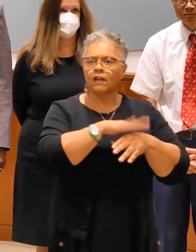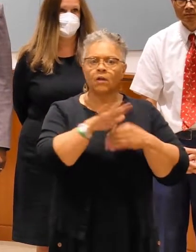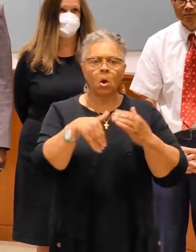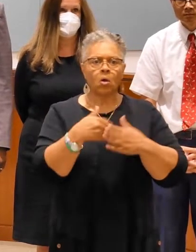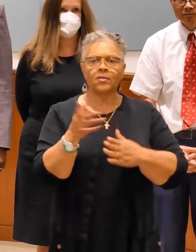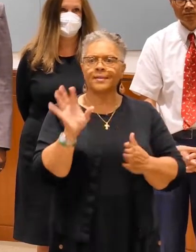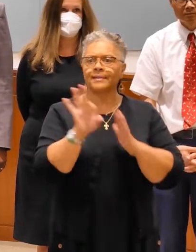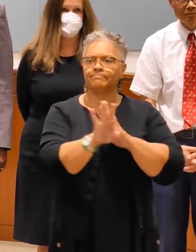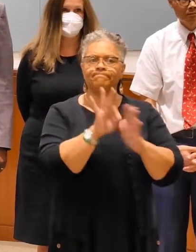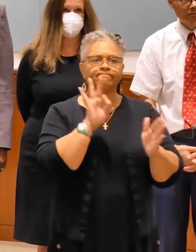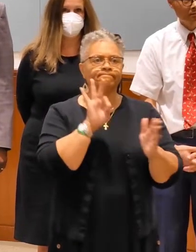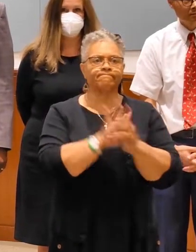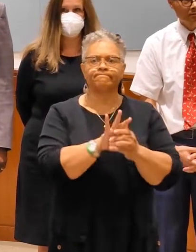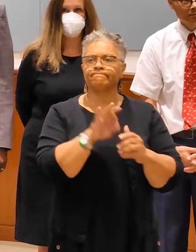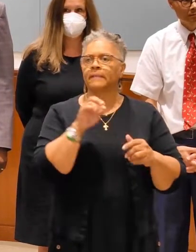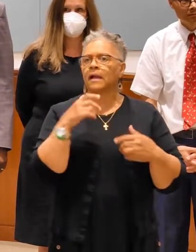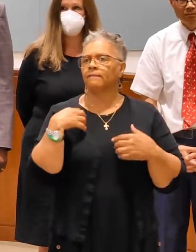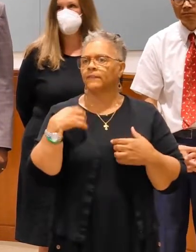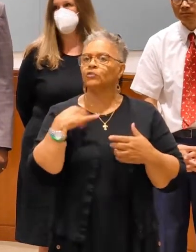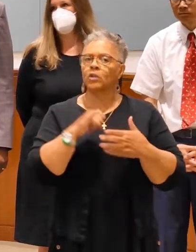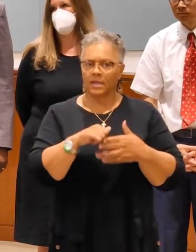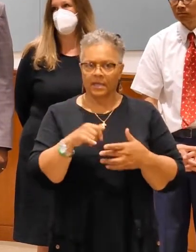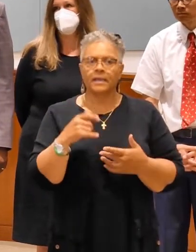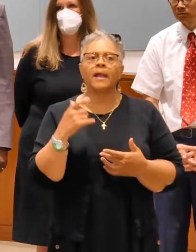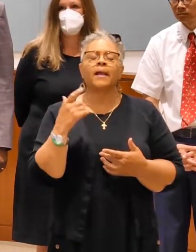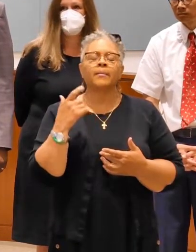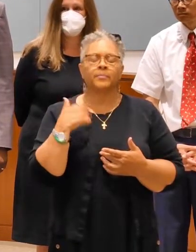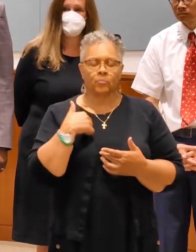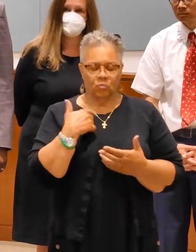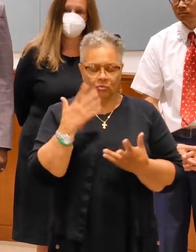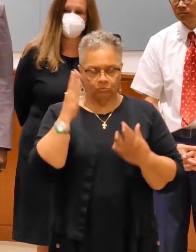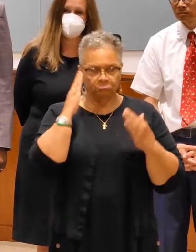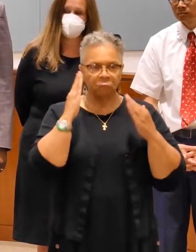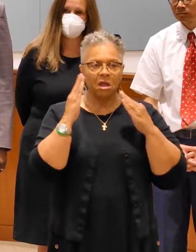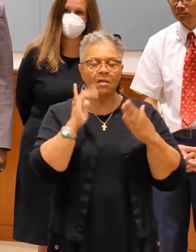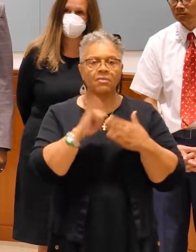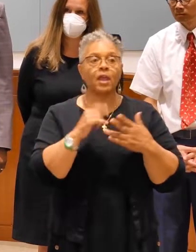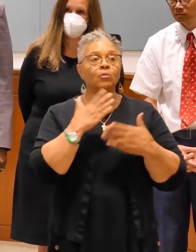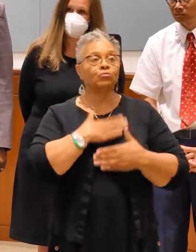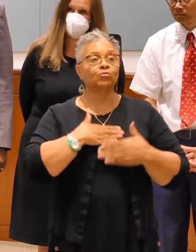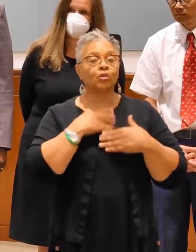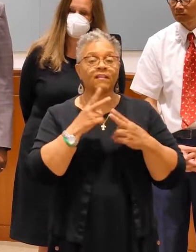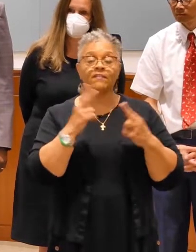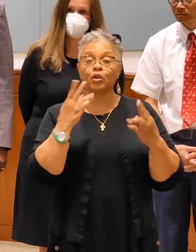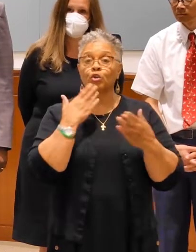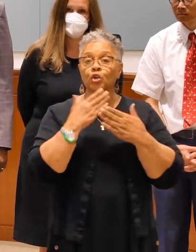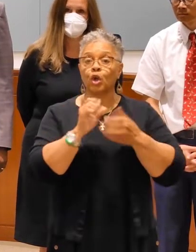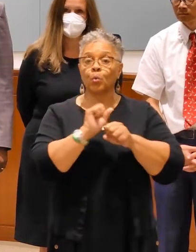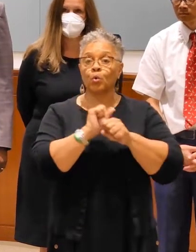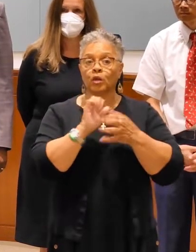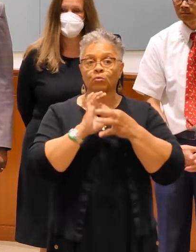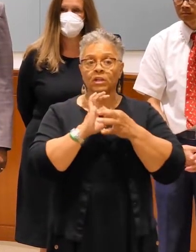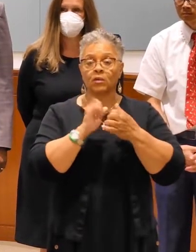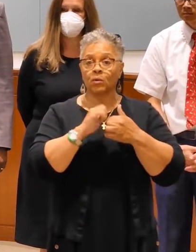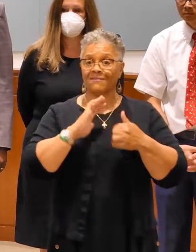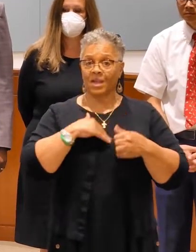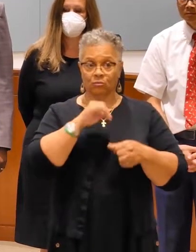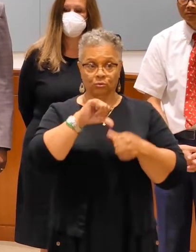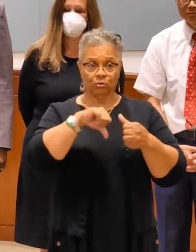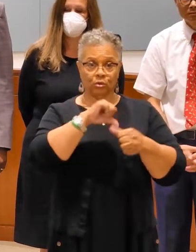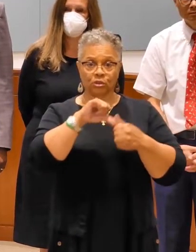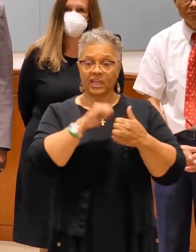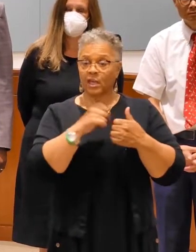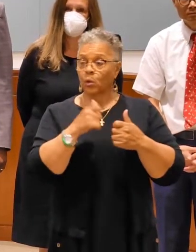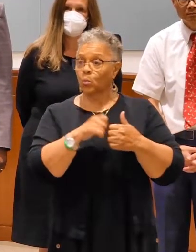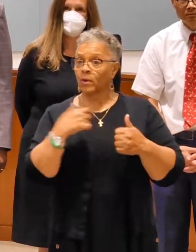and I want to make certain that we provide that acknowledgement. Also, we enjoy a very good working relationship with our associations,